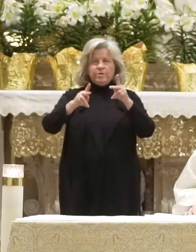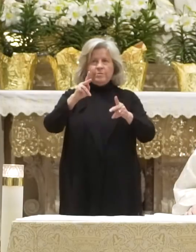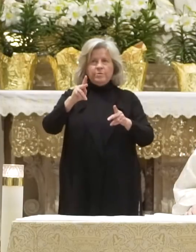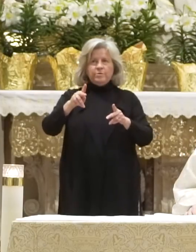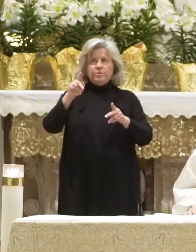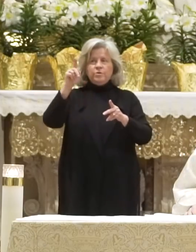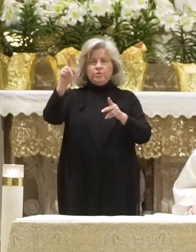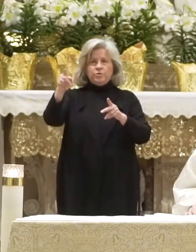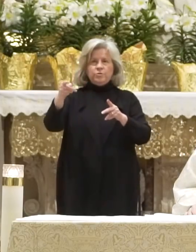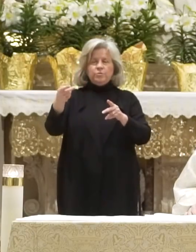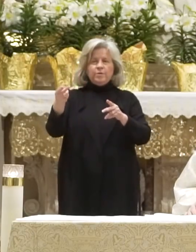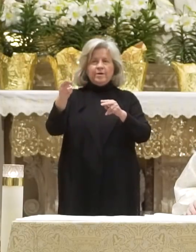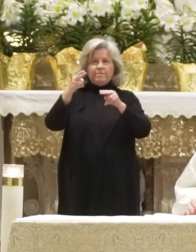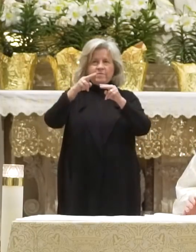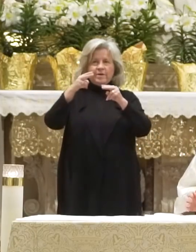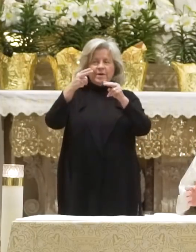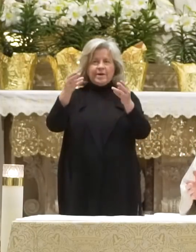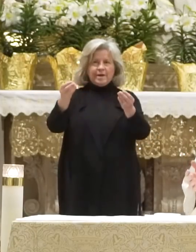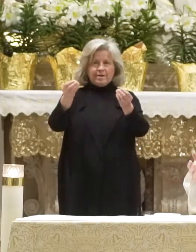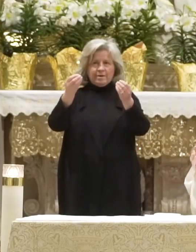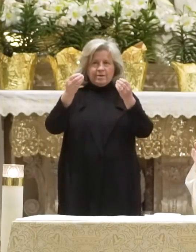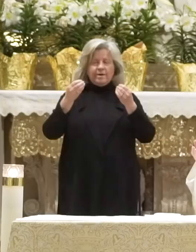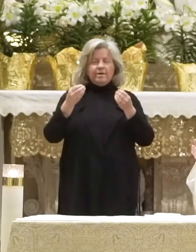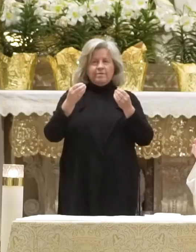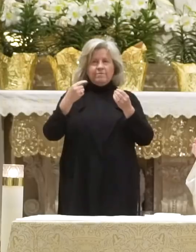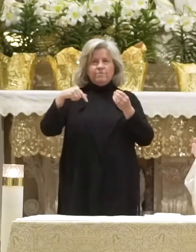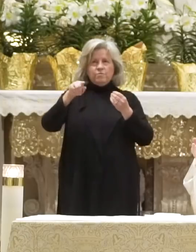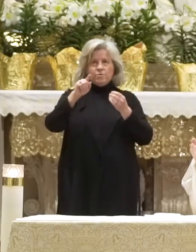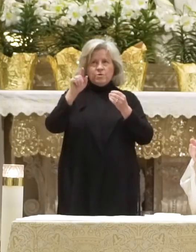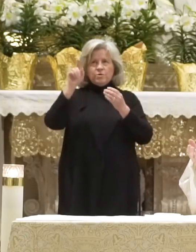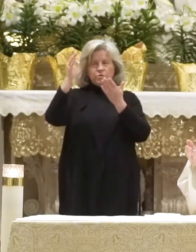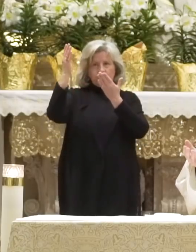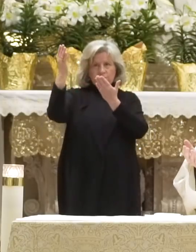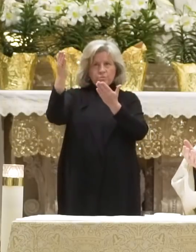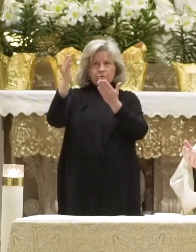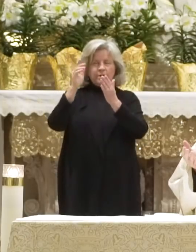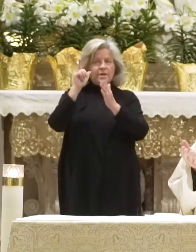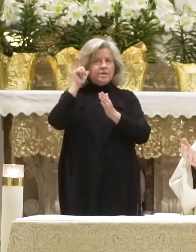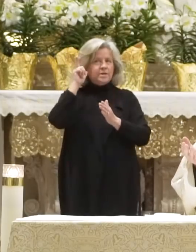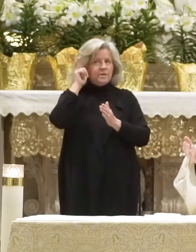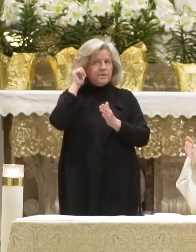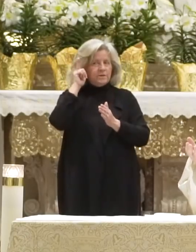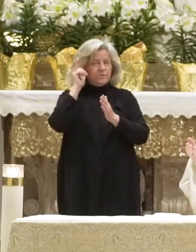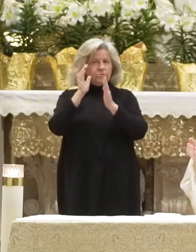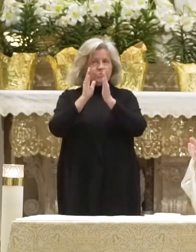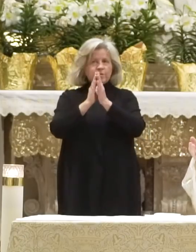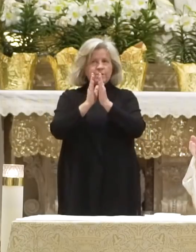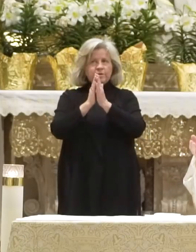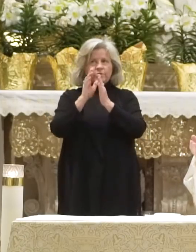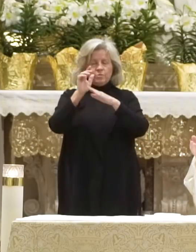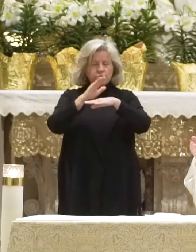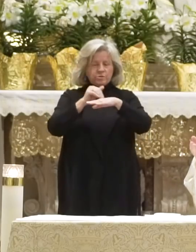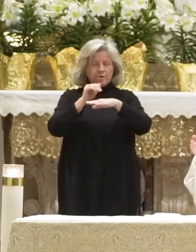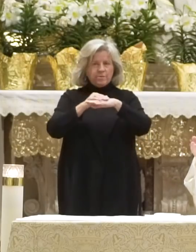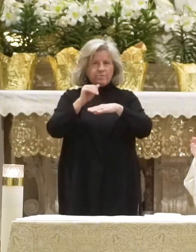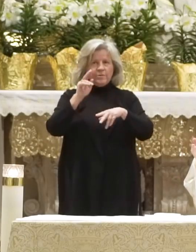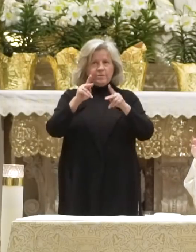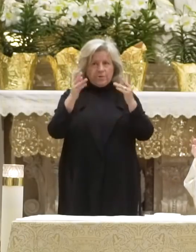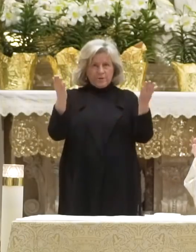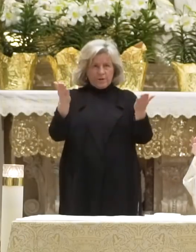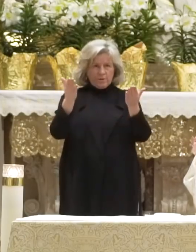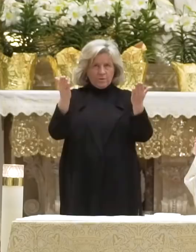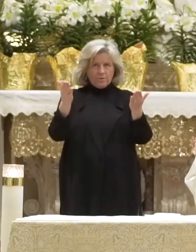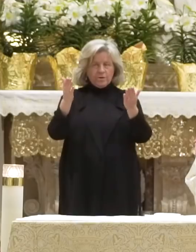have gained for your own. Listen graciously to the prayers of this family whom you have summoned here before you. In